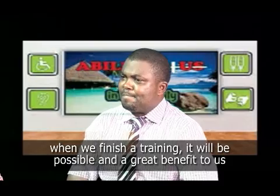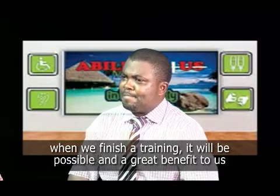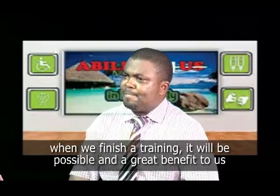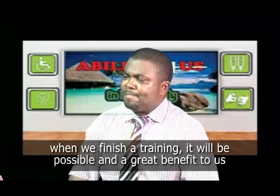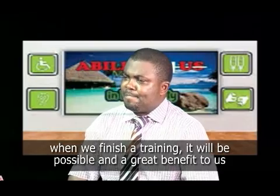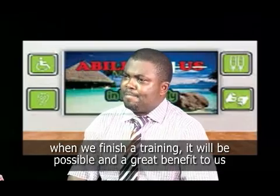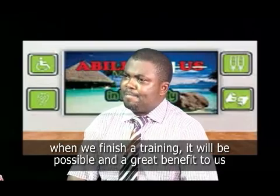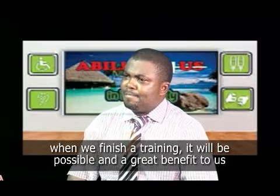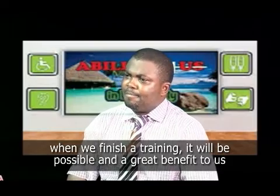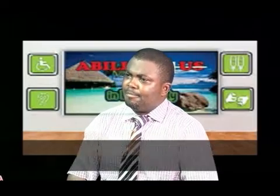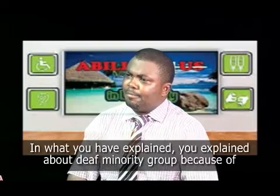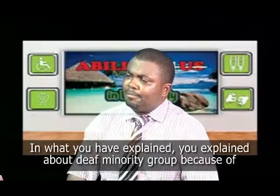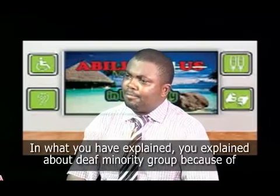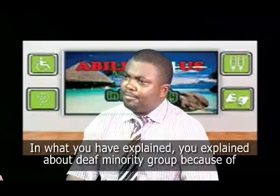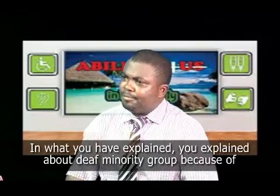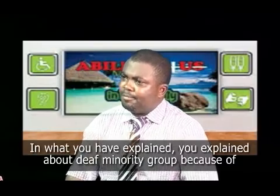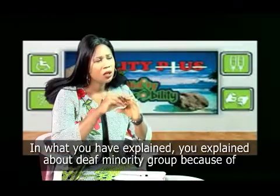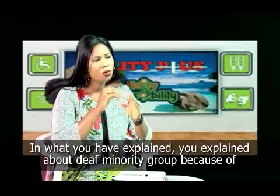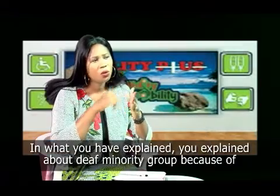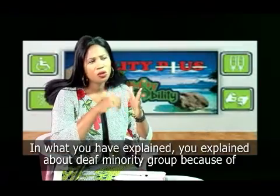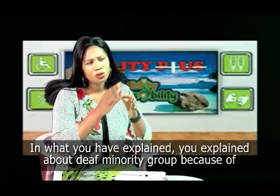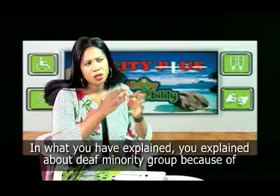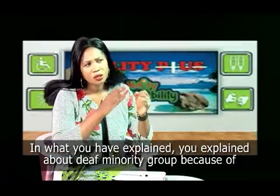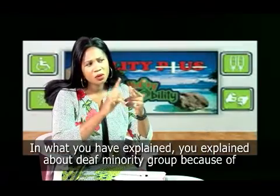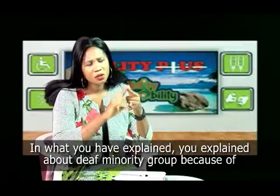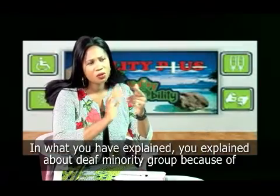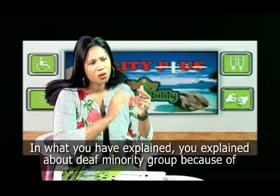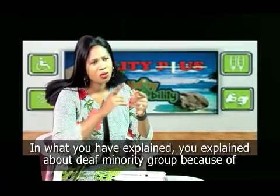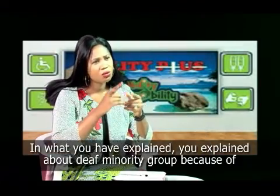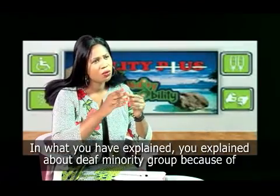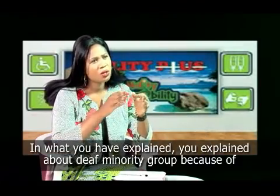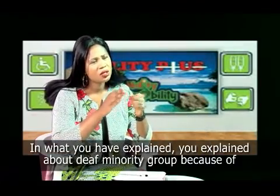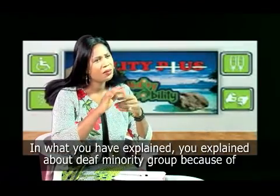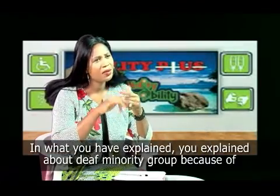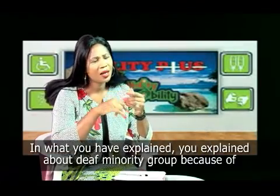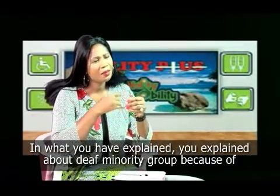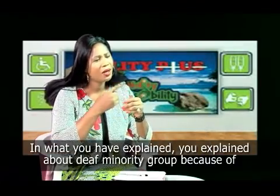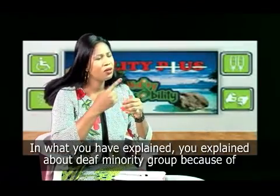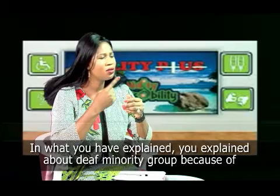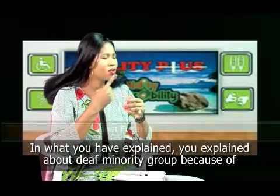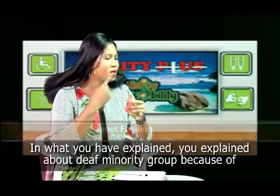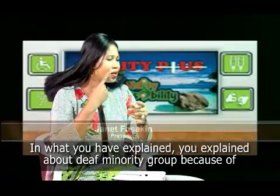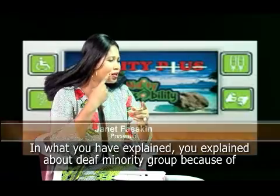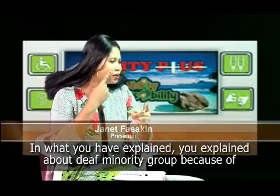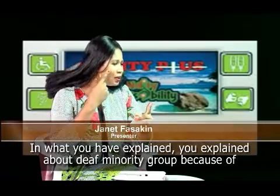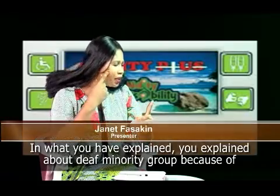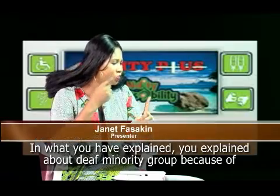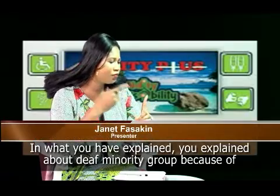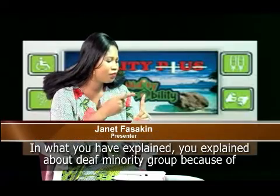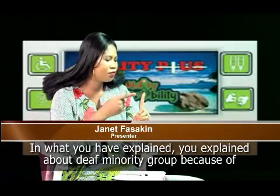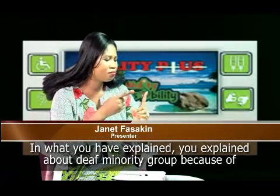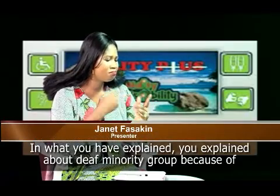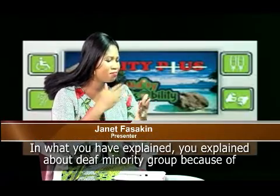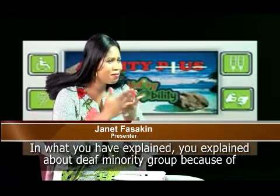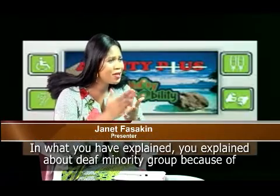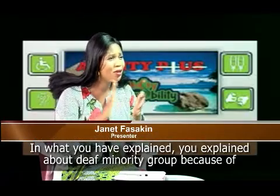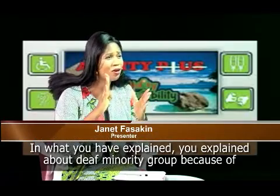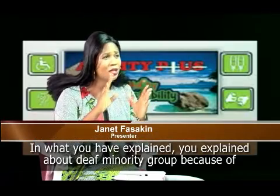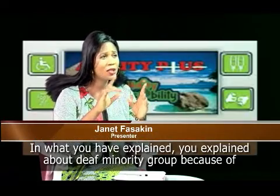to us. That's wonderful, fantastic. In what you've explained about deaf,